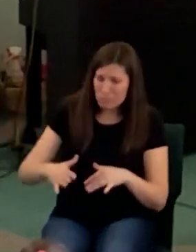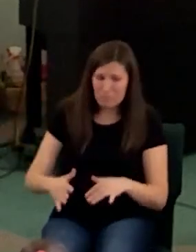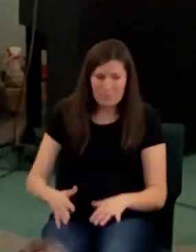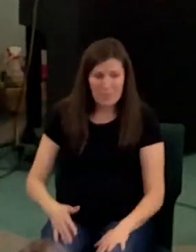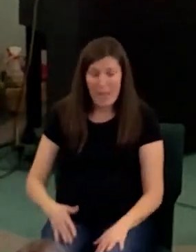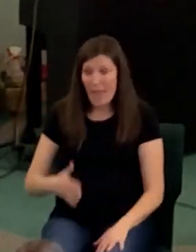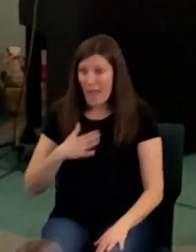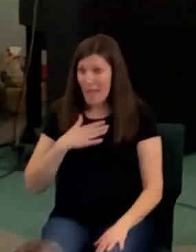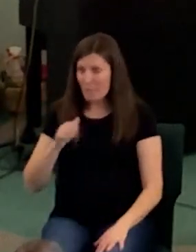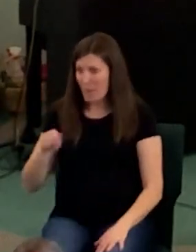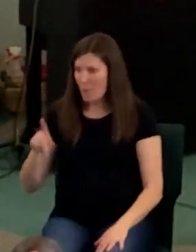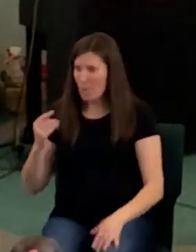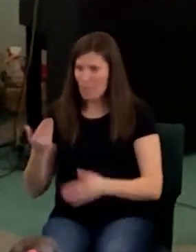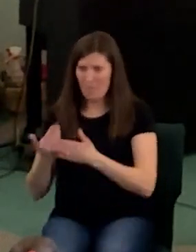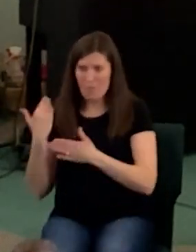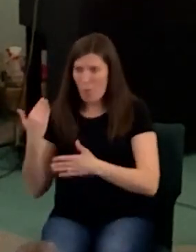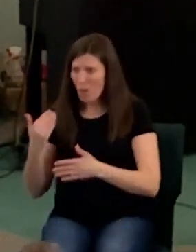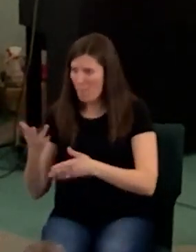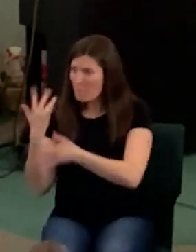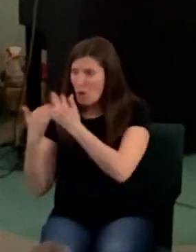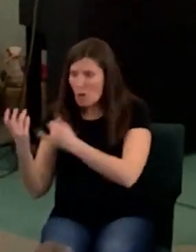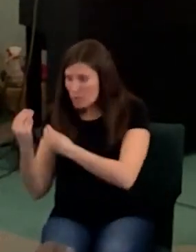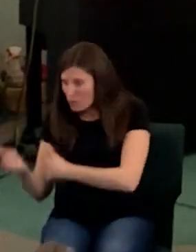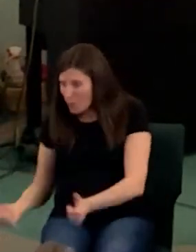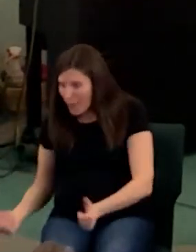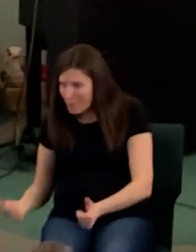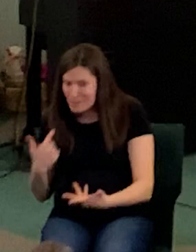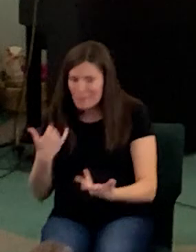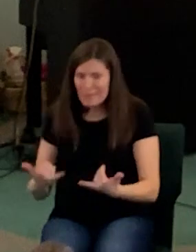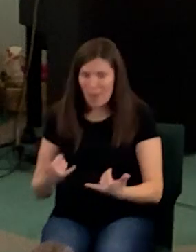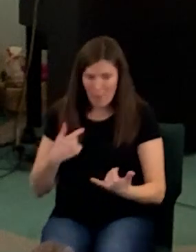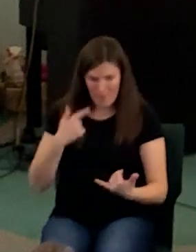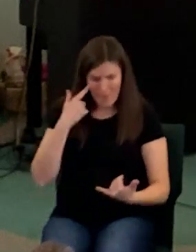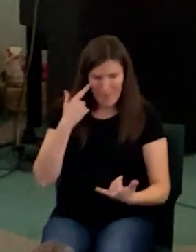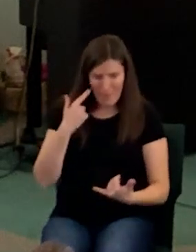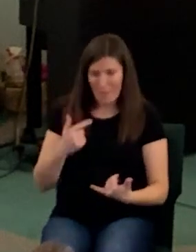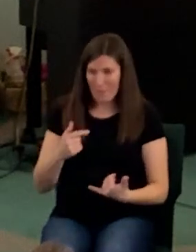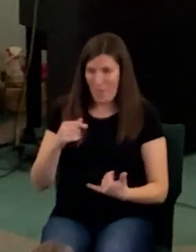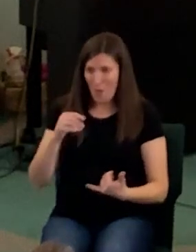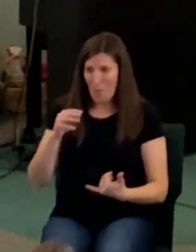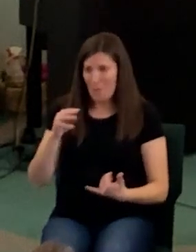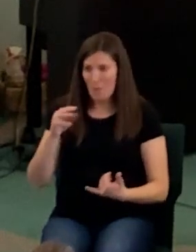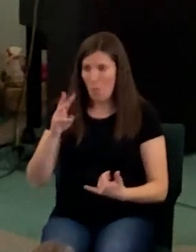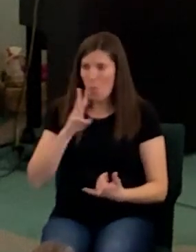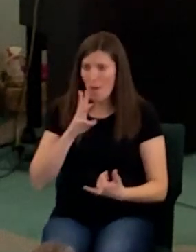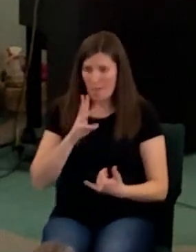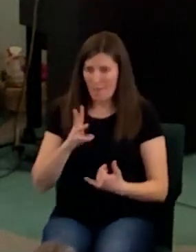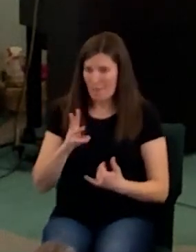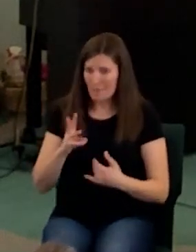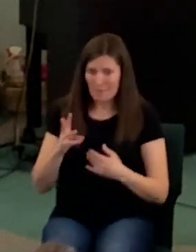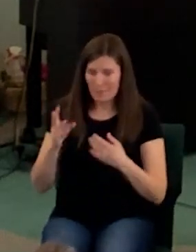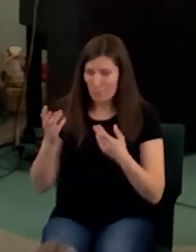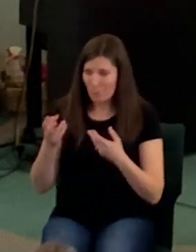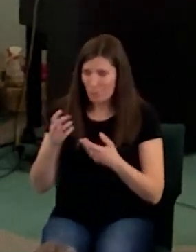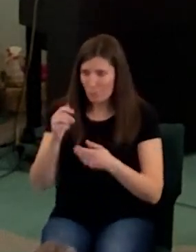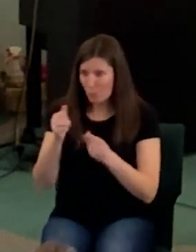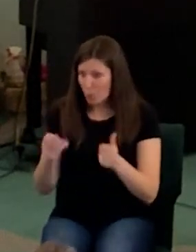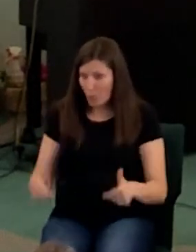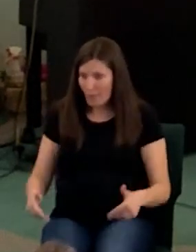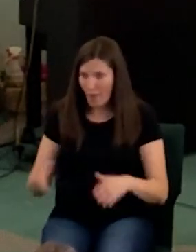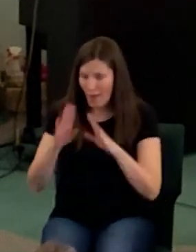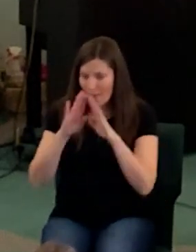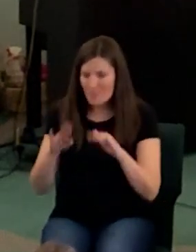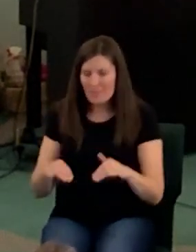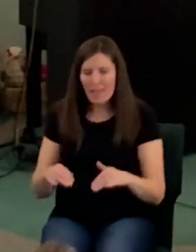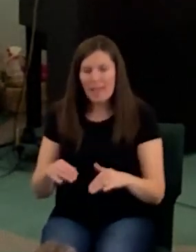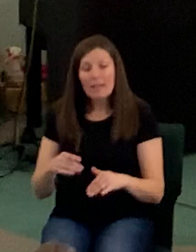ground. This one's going to get soaked to the ground and ruined, you know." I'm like, she goes, "Well, I'll call my husband. He'll come help you." And her husband